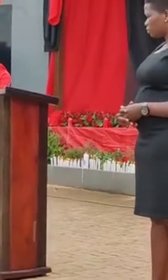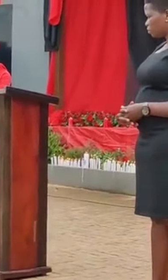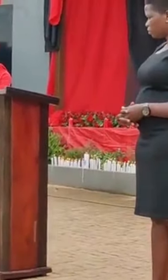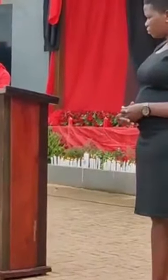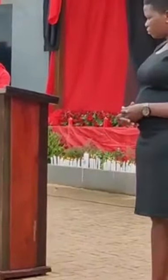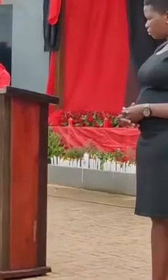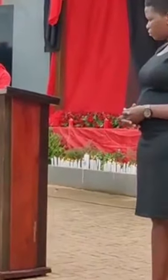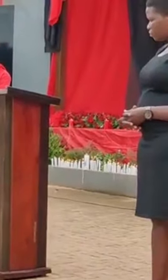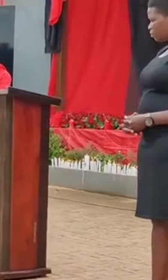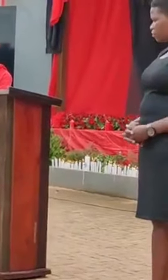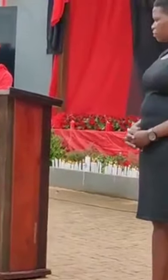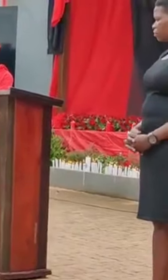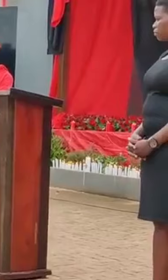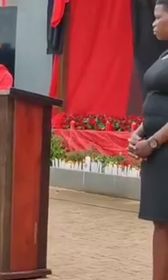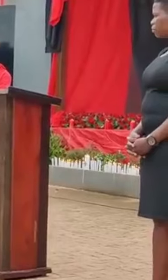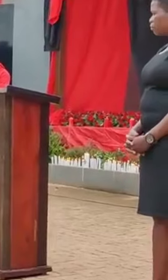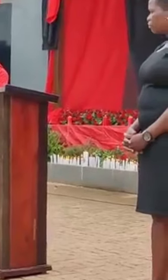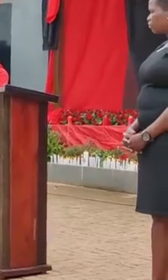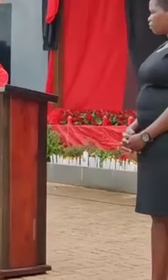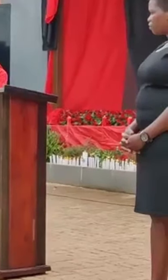So this is her leg now.